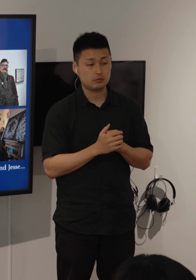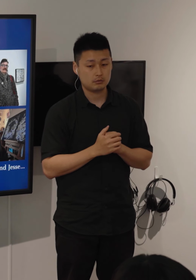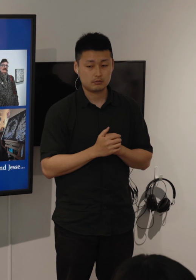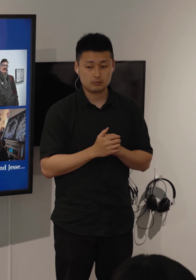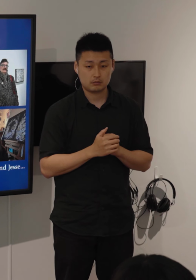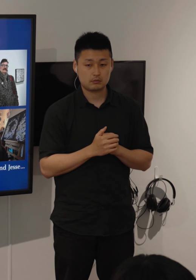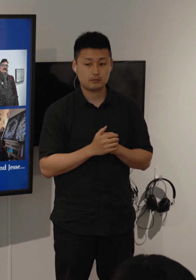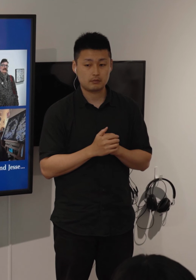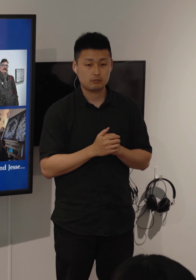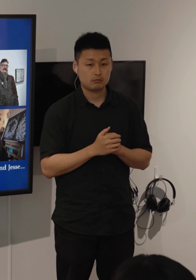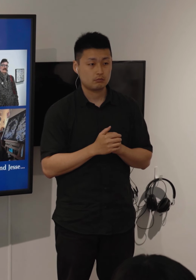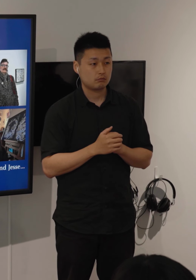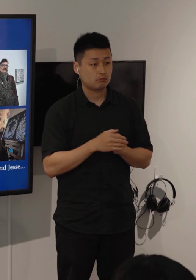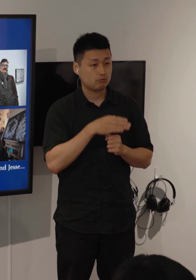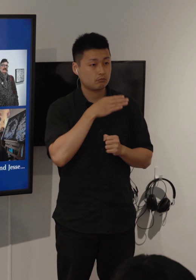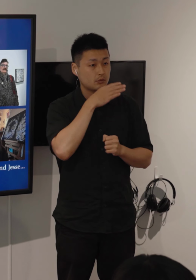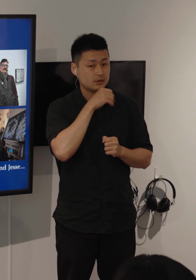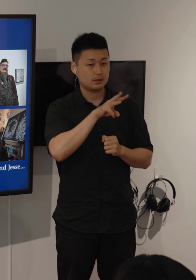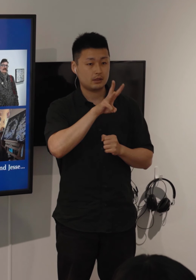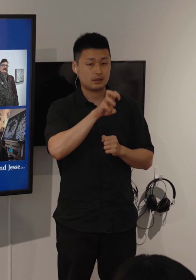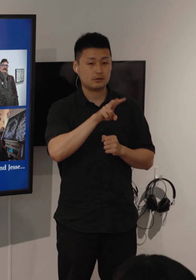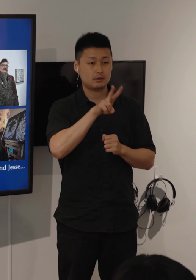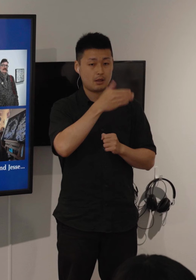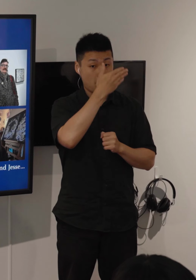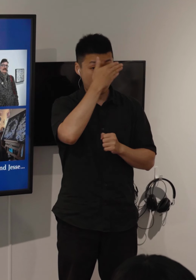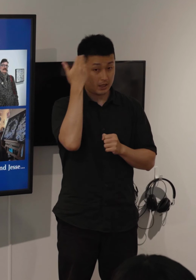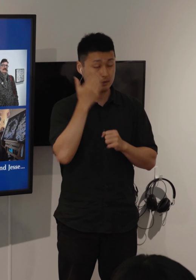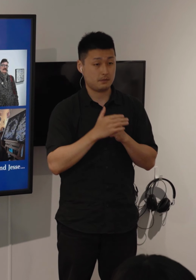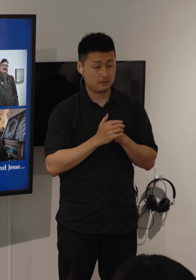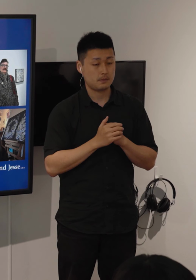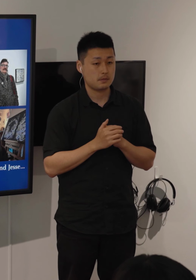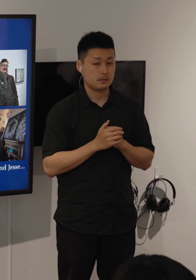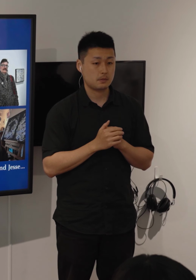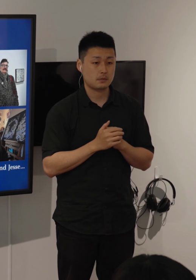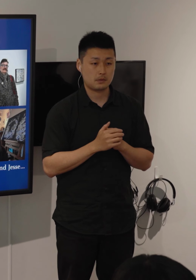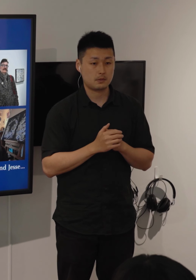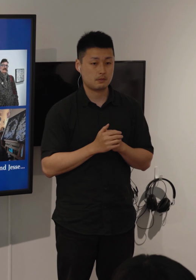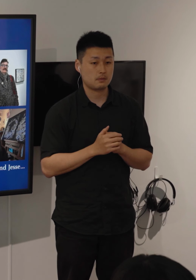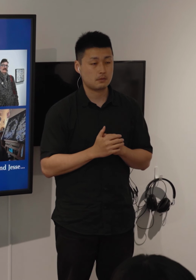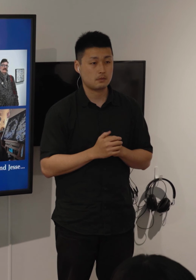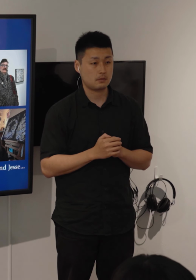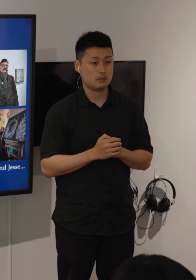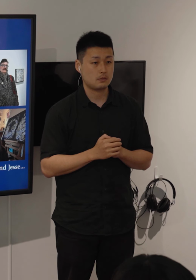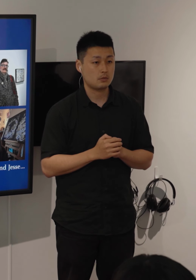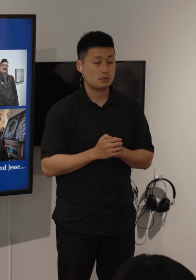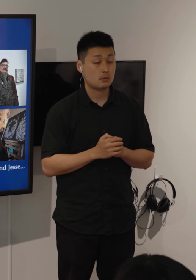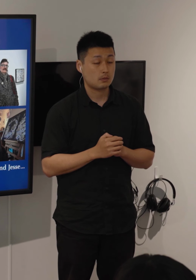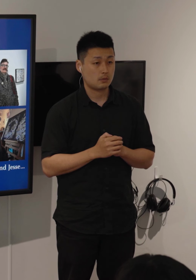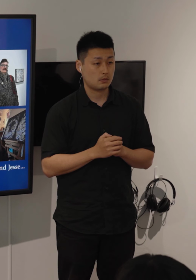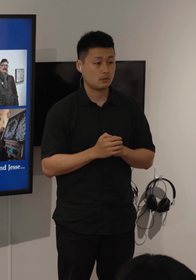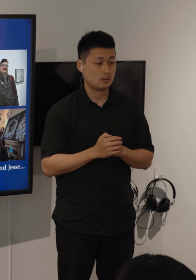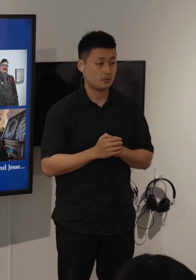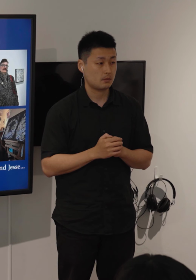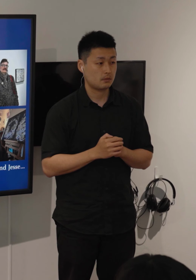32 years old and he actually has agoraphobia, so he doesn't really ever leave his house other than to go to the